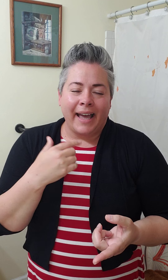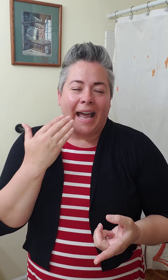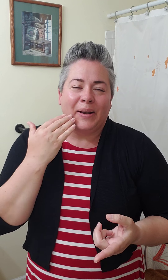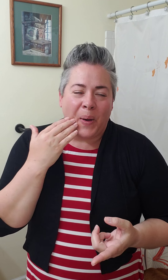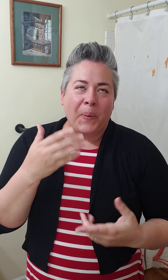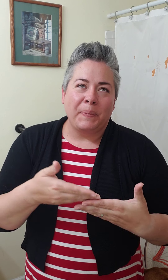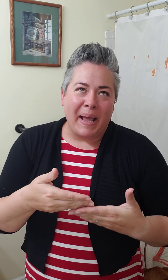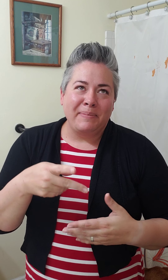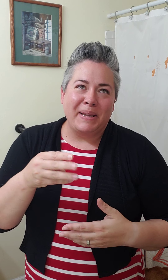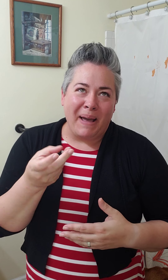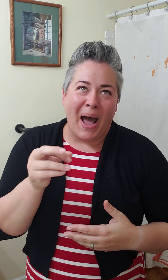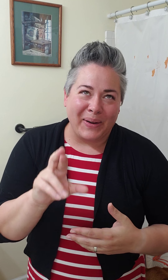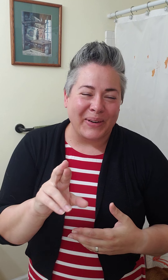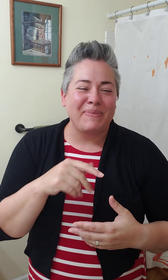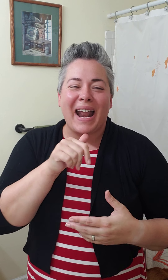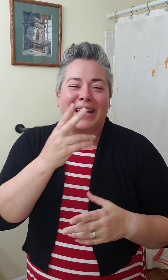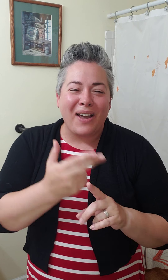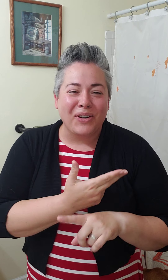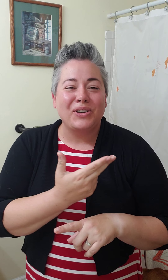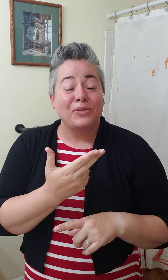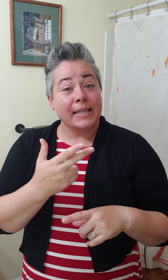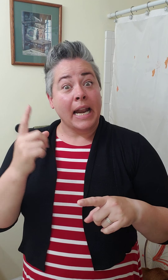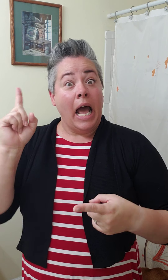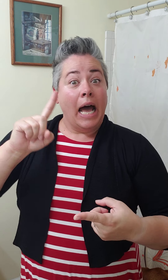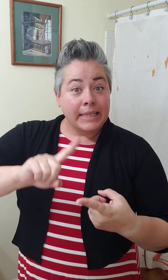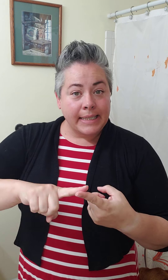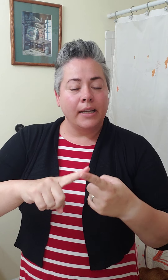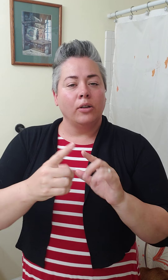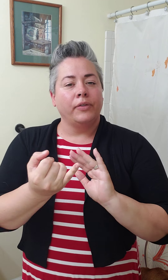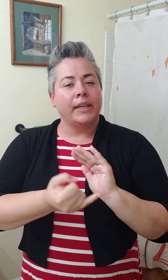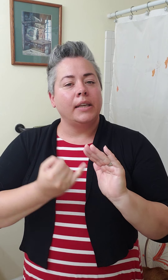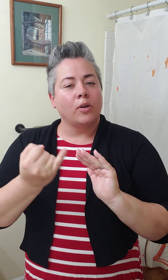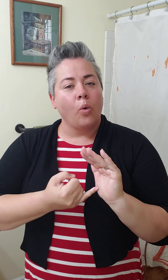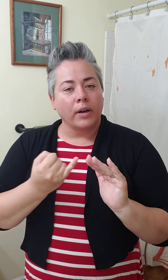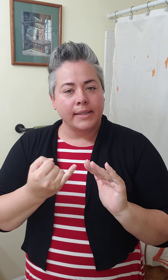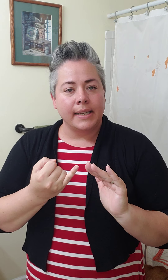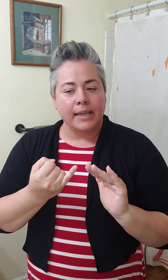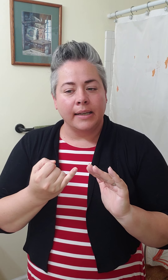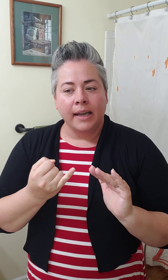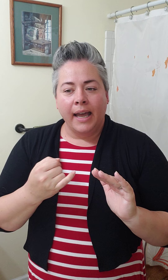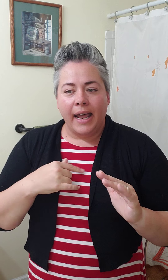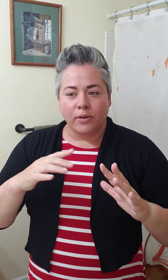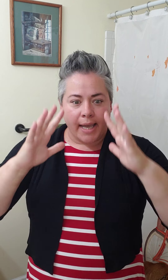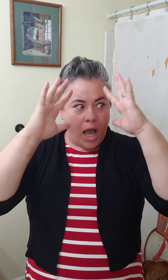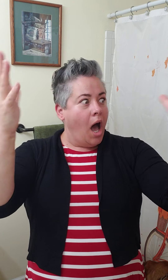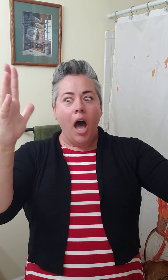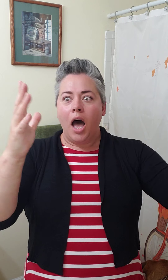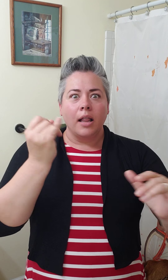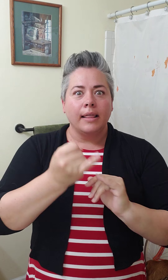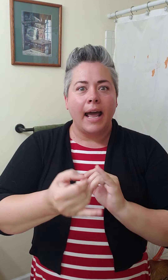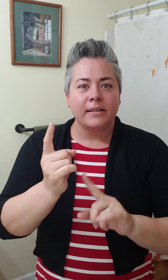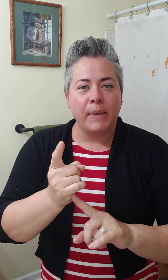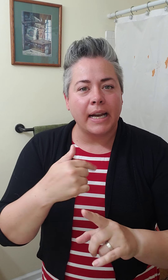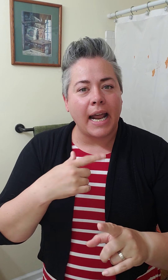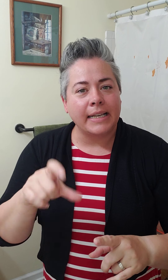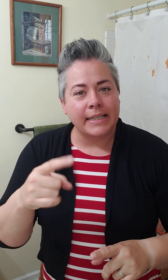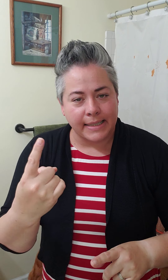I know baby powder, but I never used it until the quarantine. And I was like, oh, last minute, I need